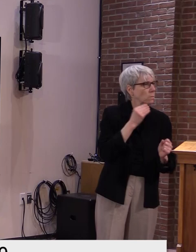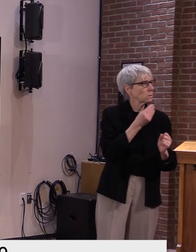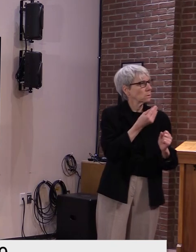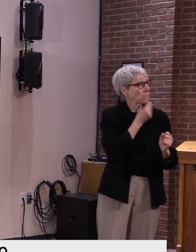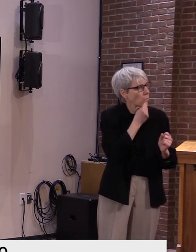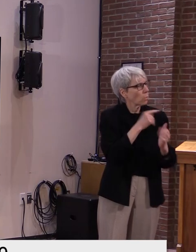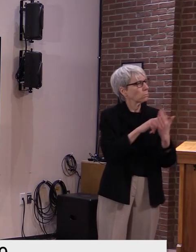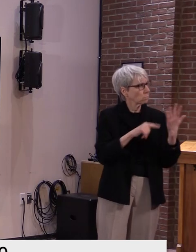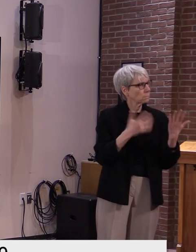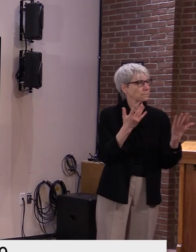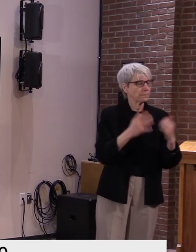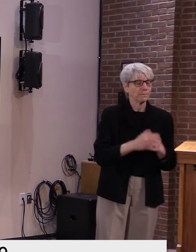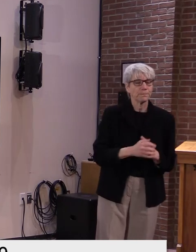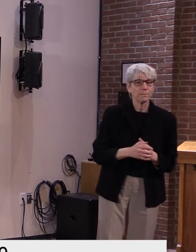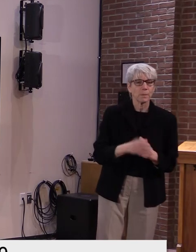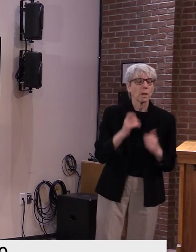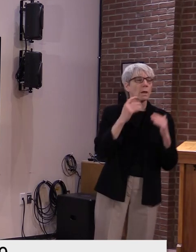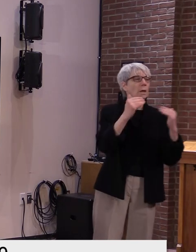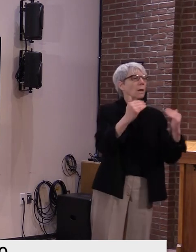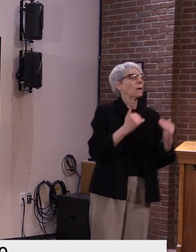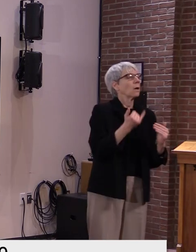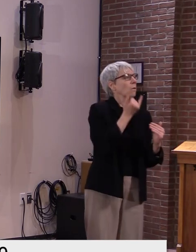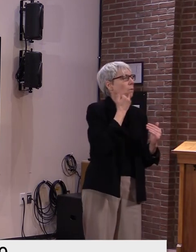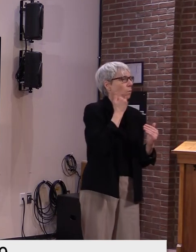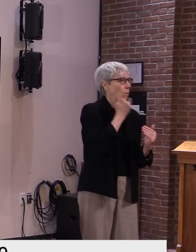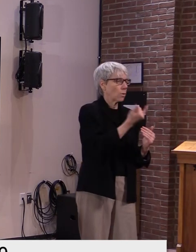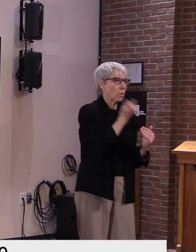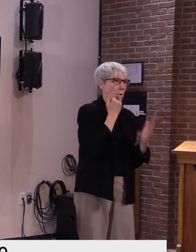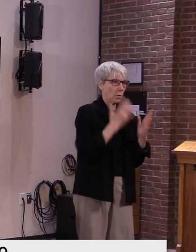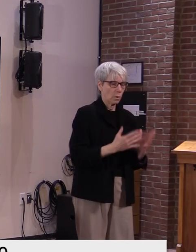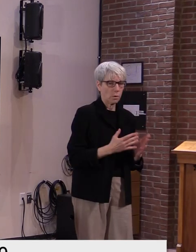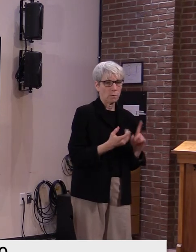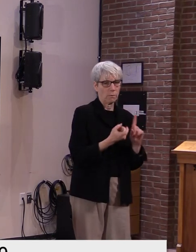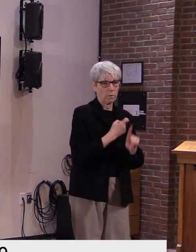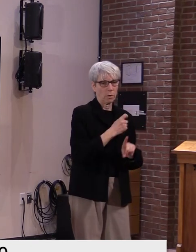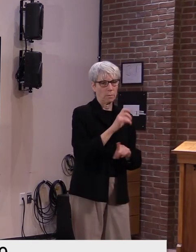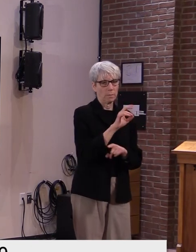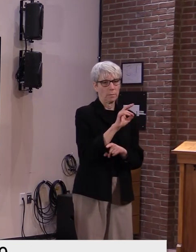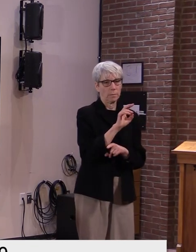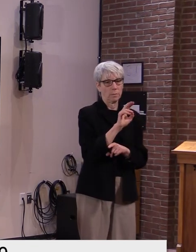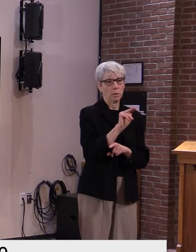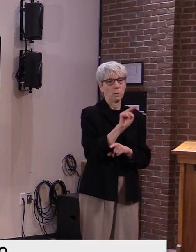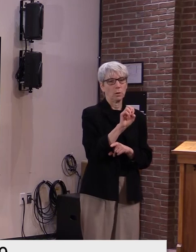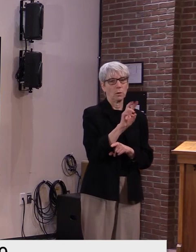Moving to the phones, we'll start with Ed at the Newport Daily Express.